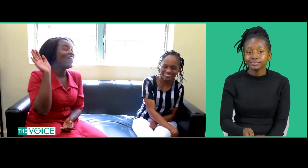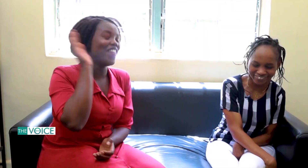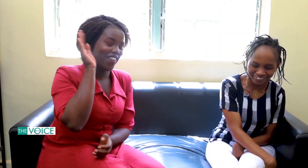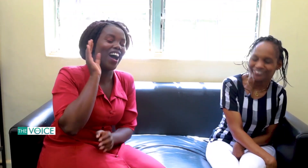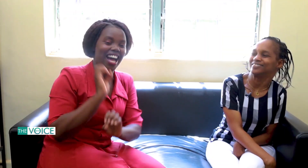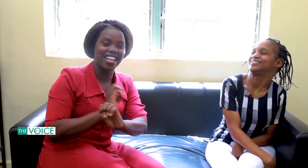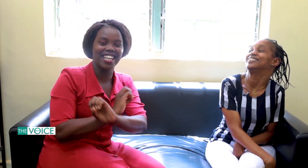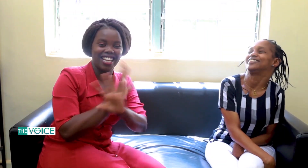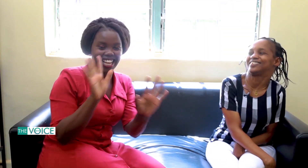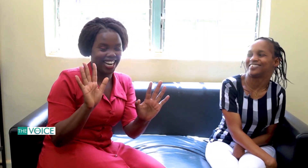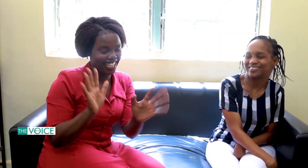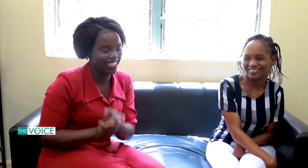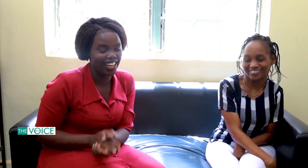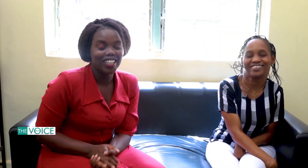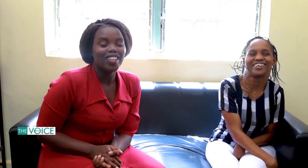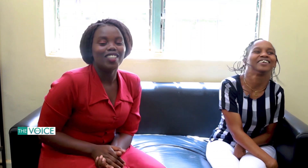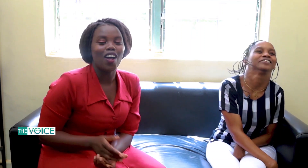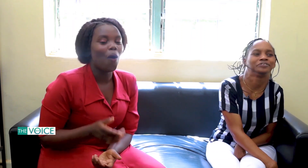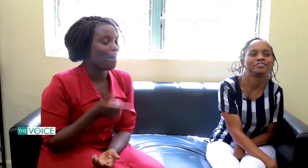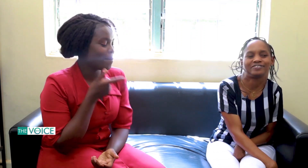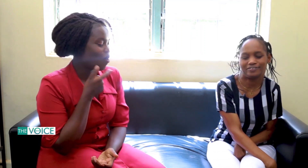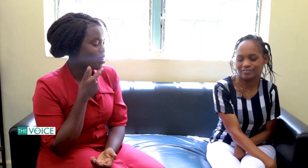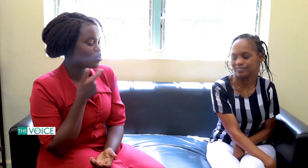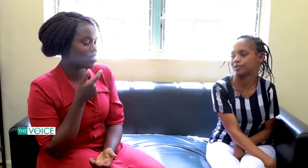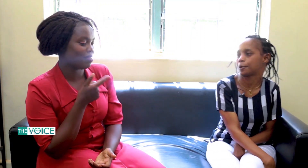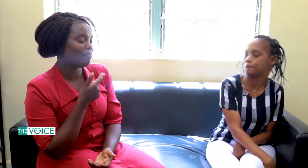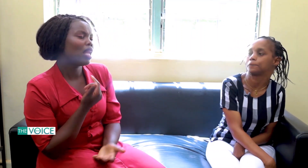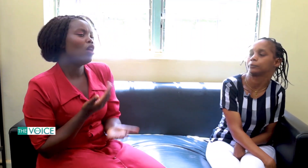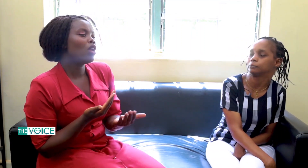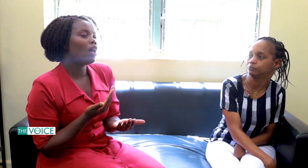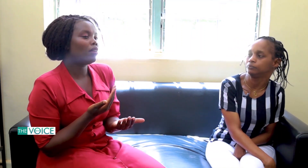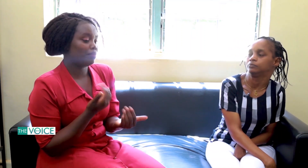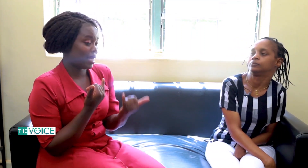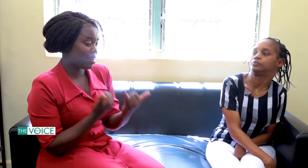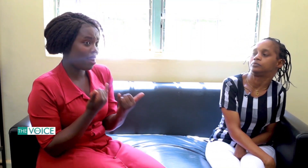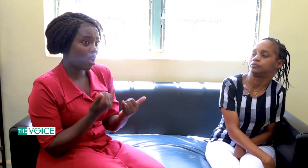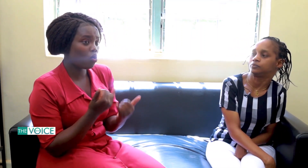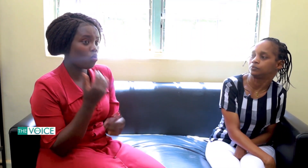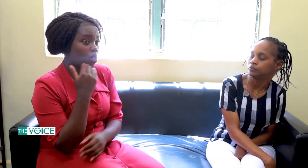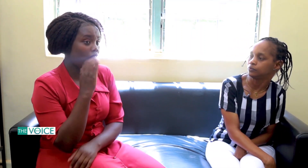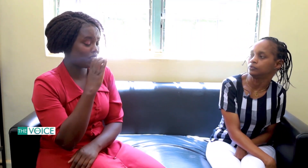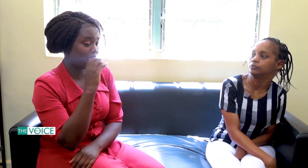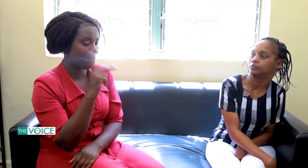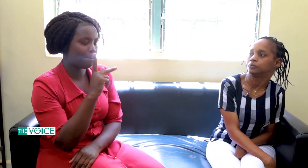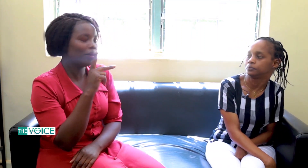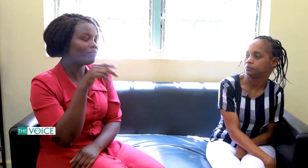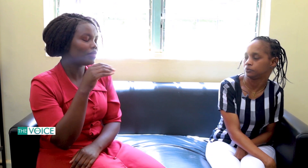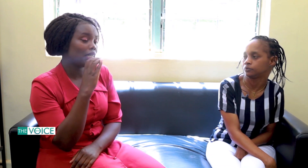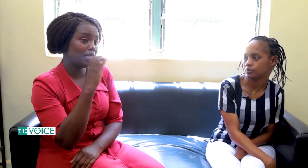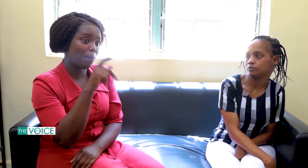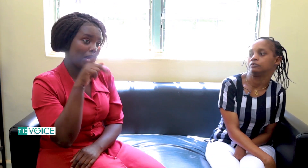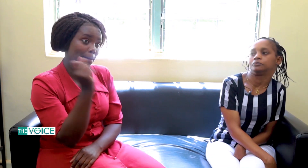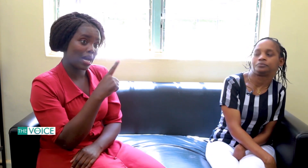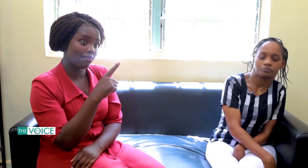Yeah. You heard that very clearly. Yeah. So, I want to say. I want to say, now we